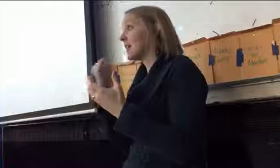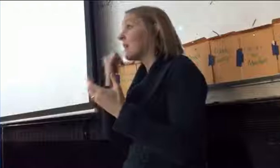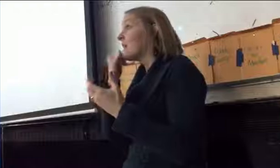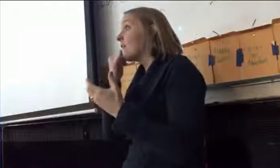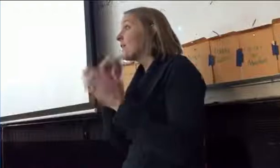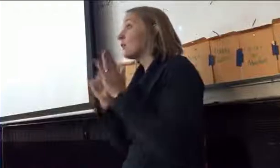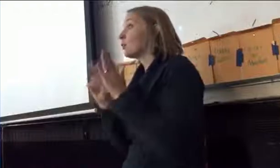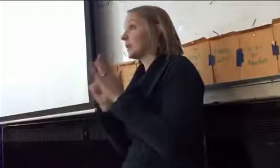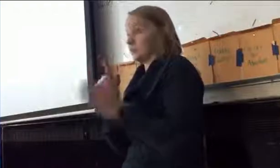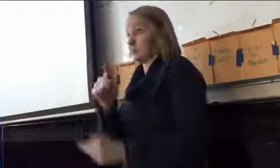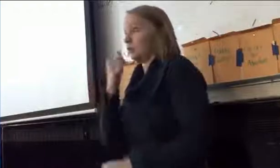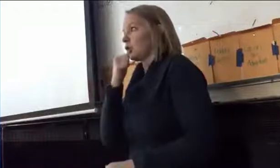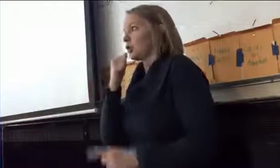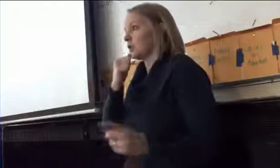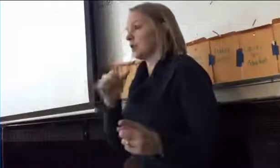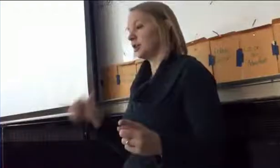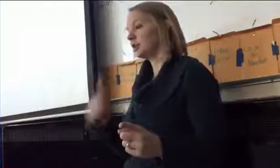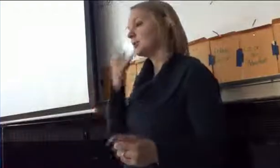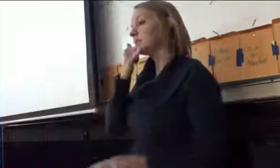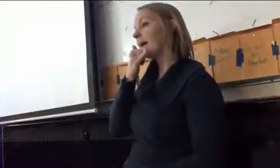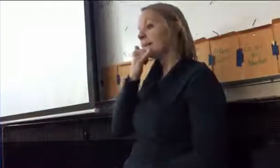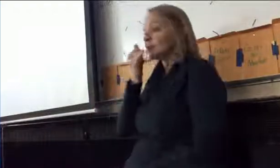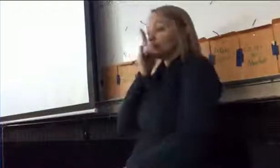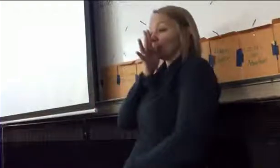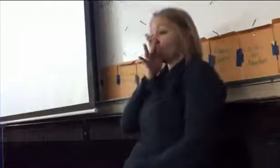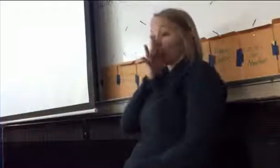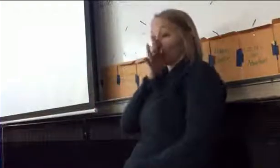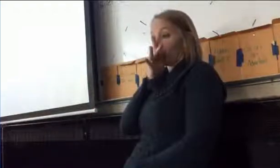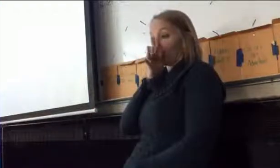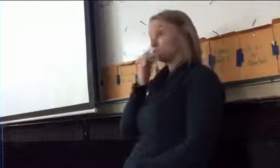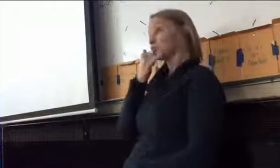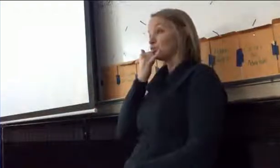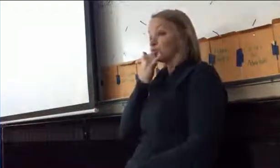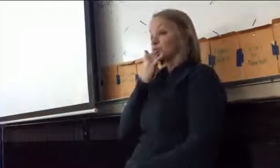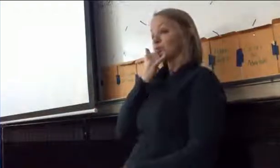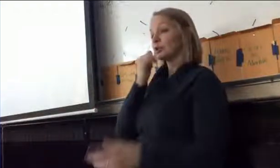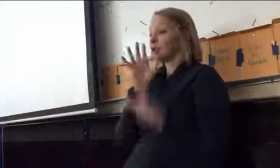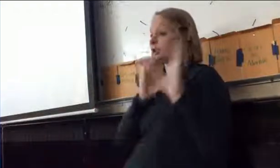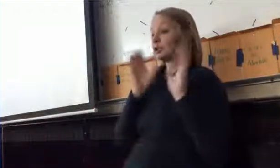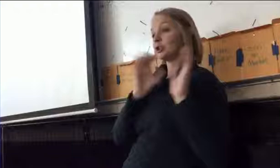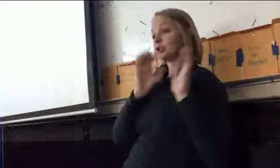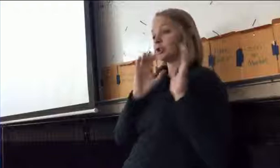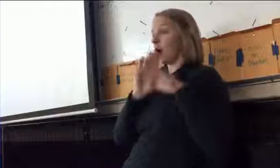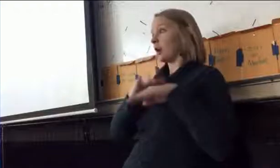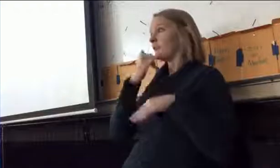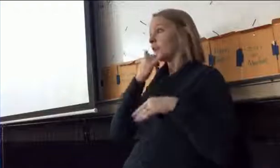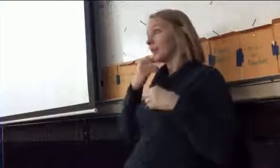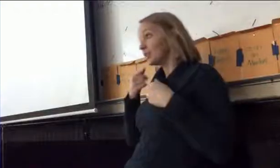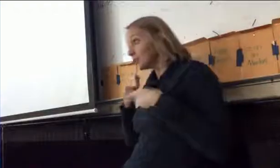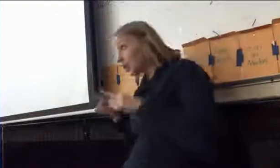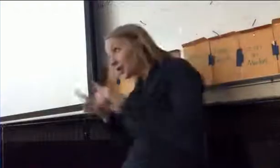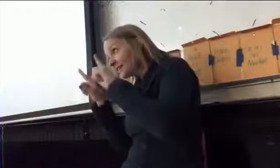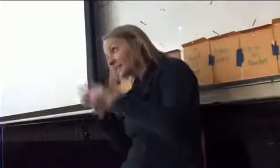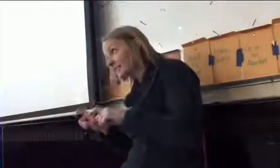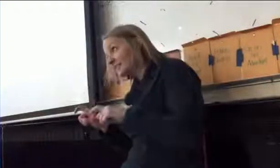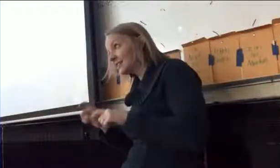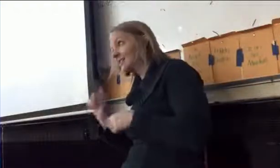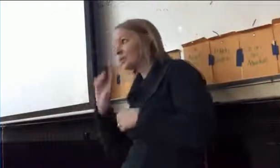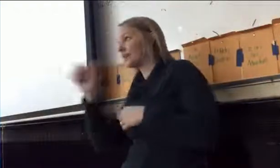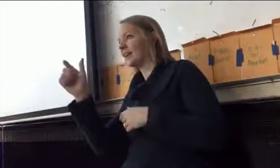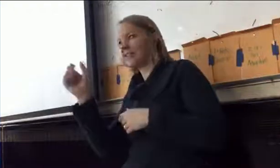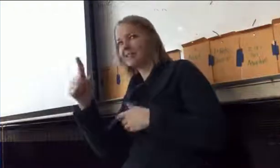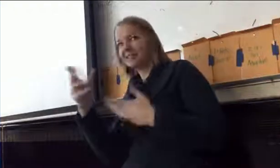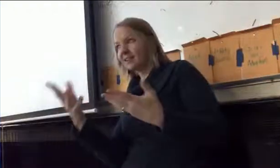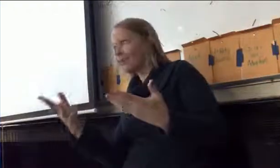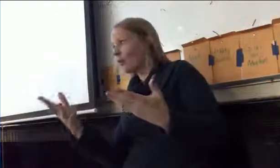rings, and it's her cell phone. She picks it up and just starts talking. Like it was no big deal whatsoever. Now, when they asked her later, they're like, well, why did